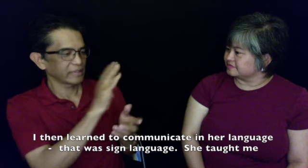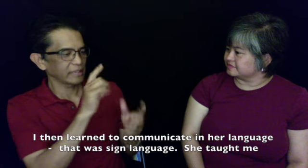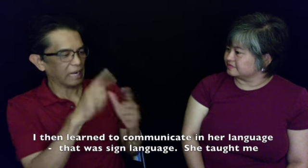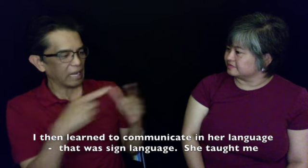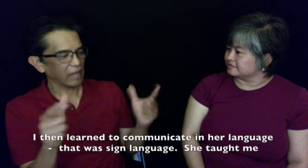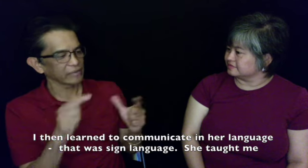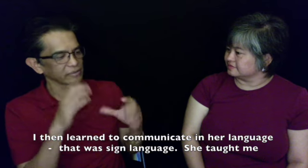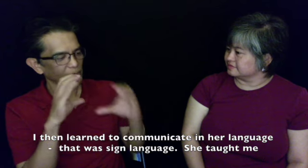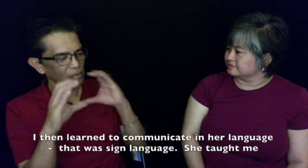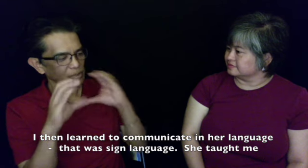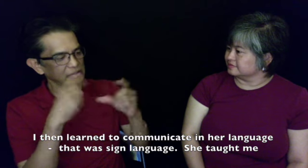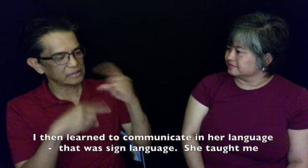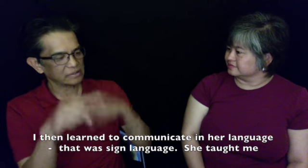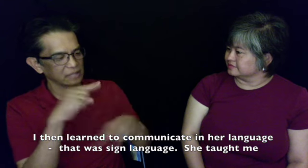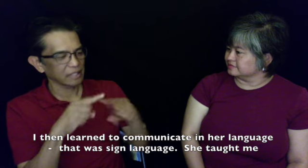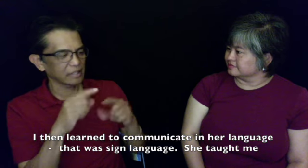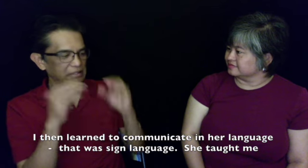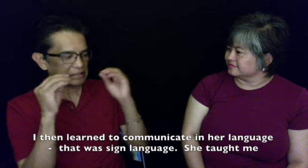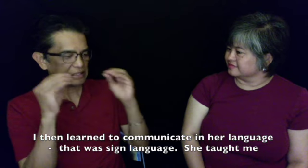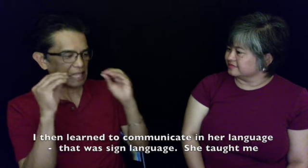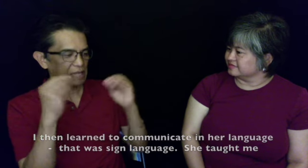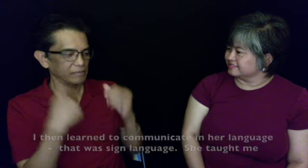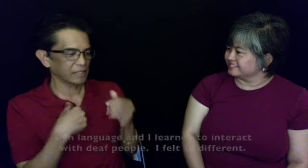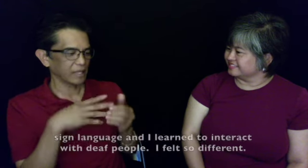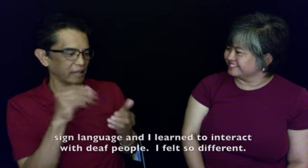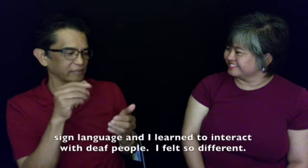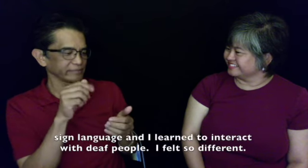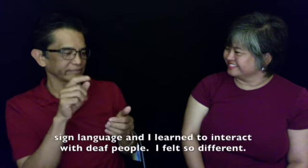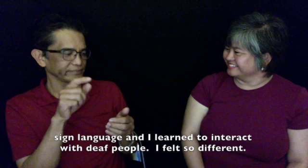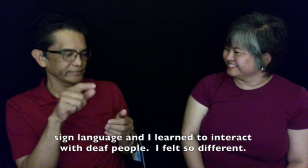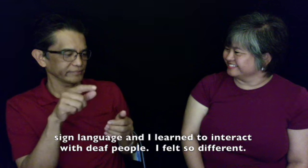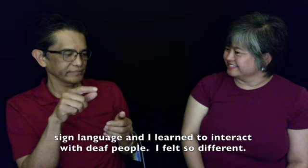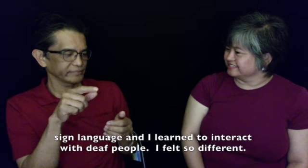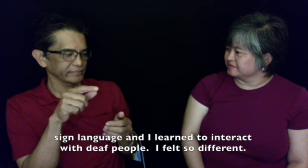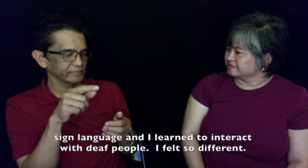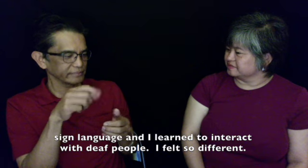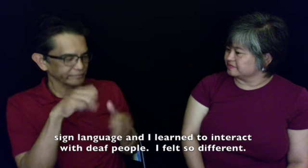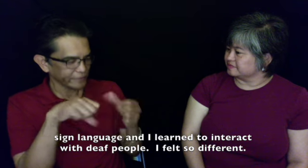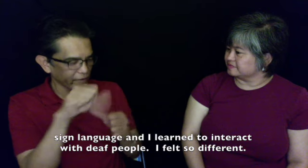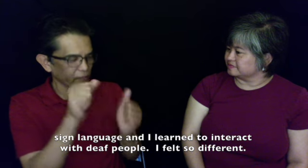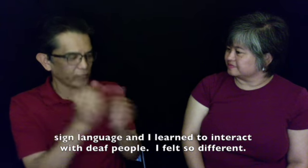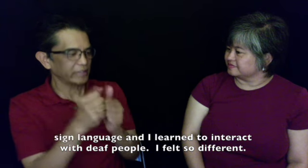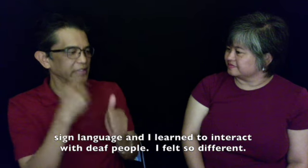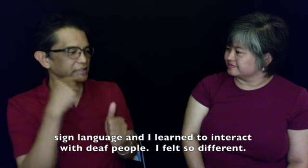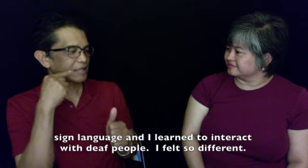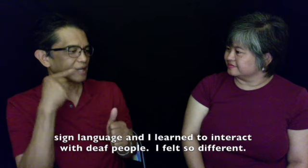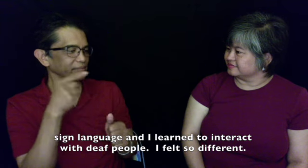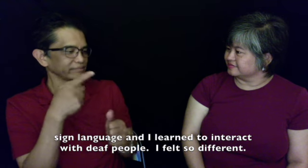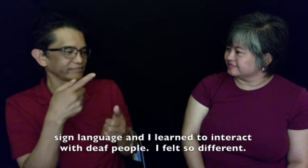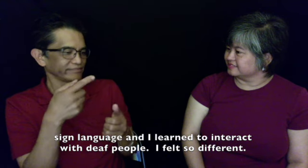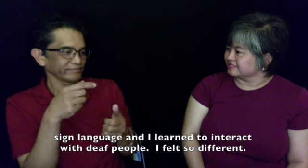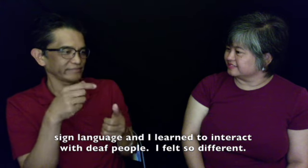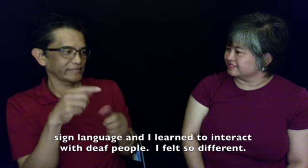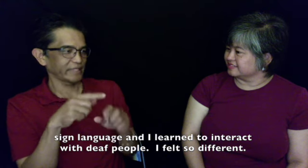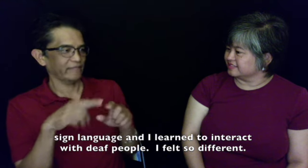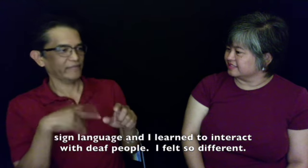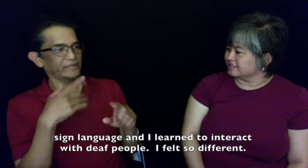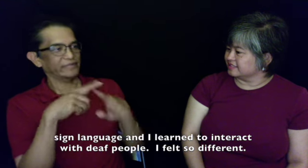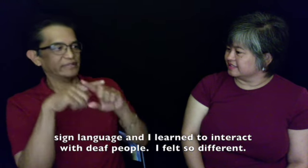I then learned to communicate in her language, that was sign language. Sign language, and I learned to interact with deaf